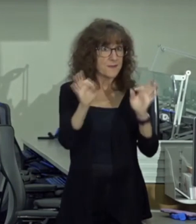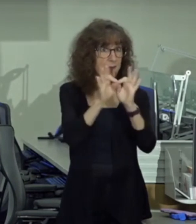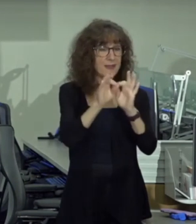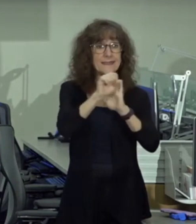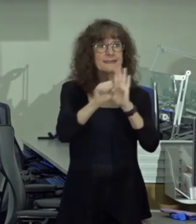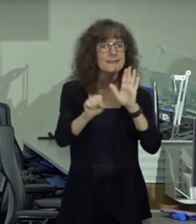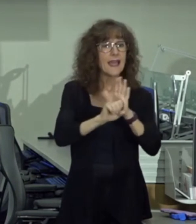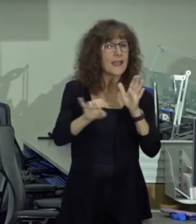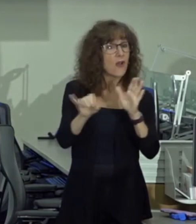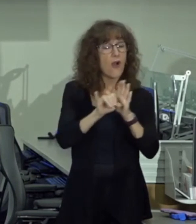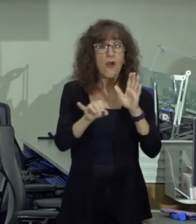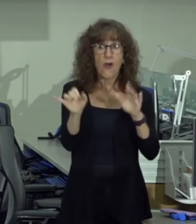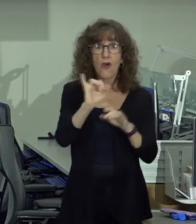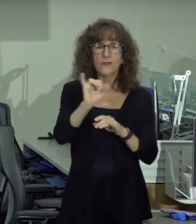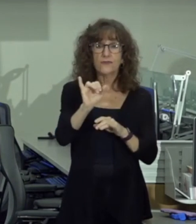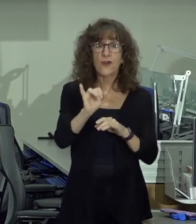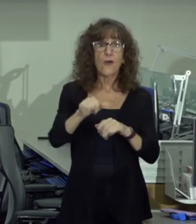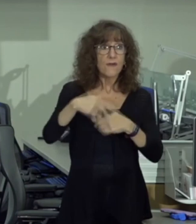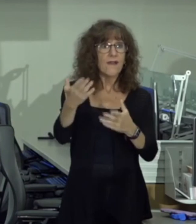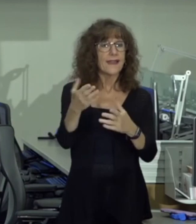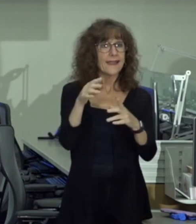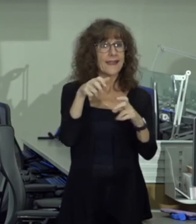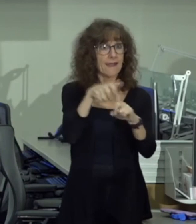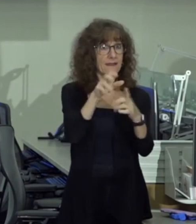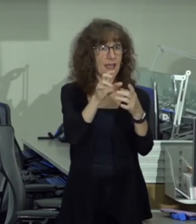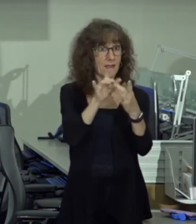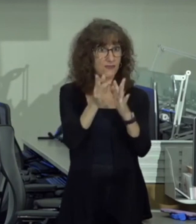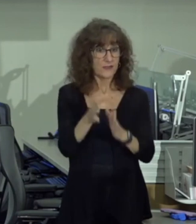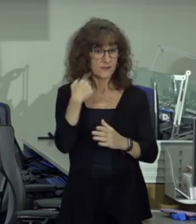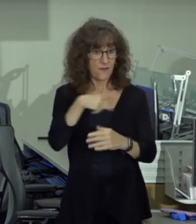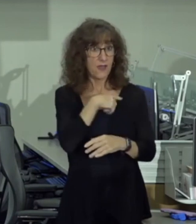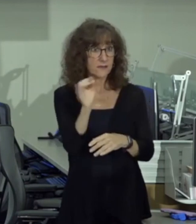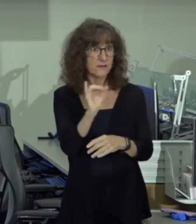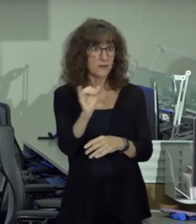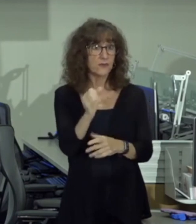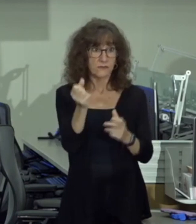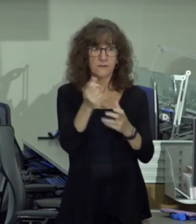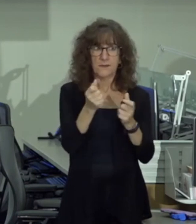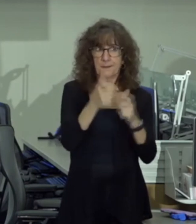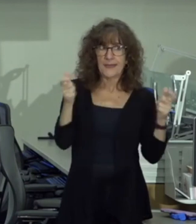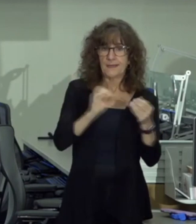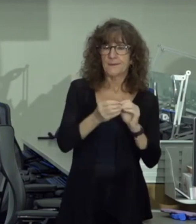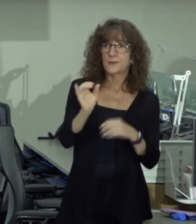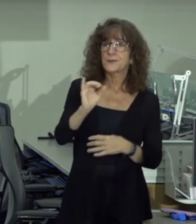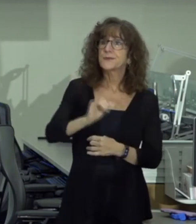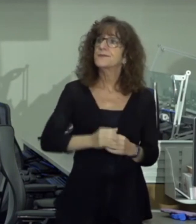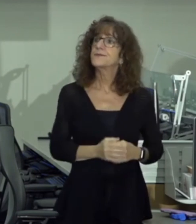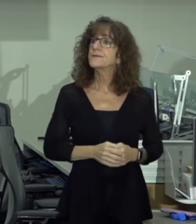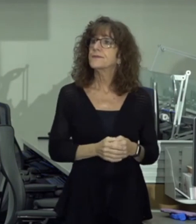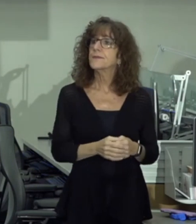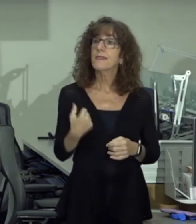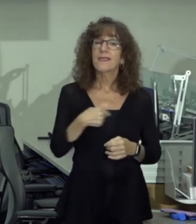has also stepped up, and they are supplying contact tracers for us, and a significant number. We